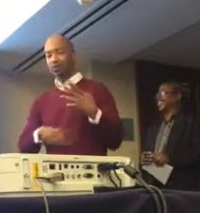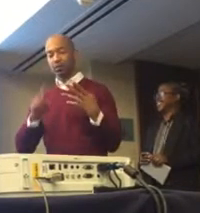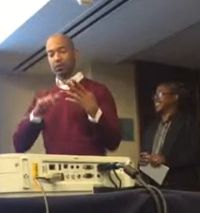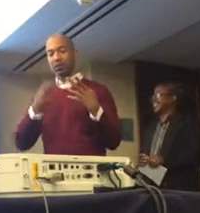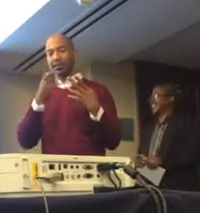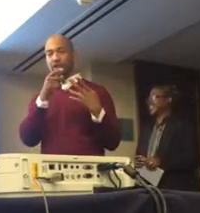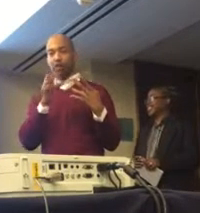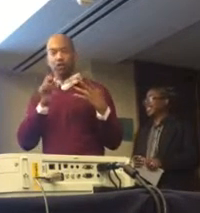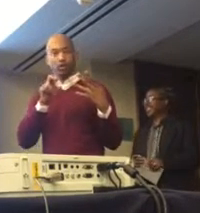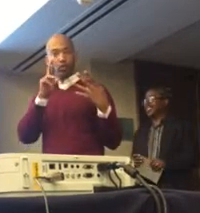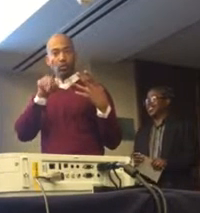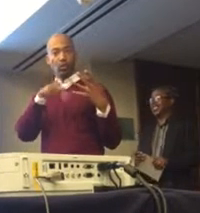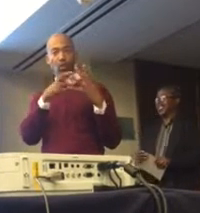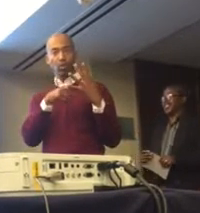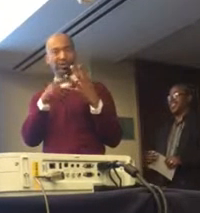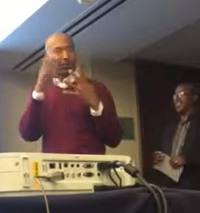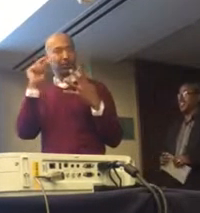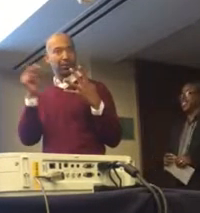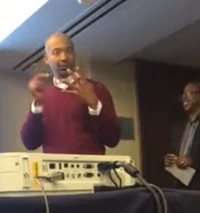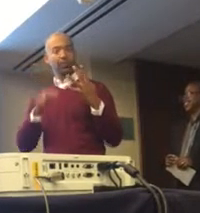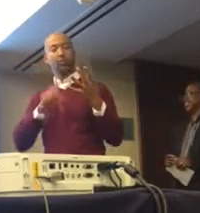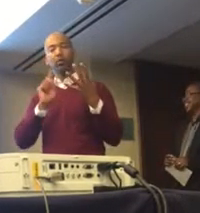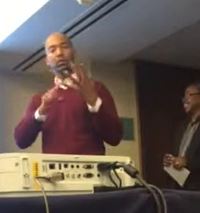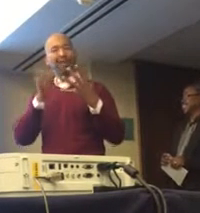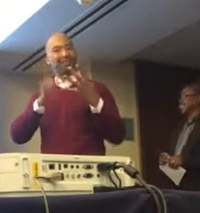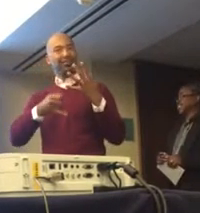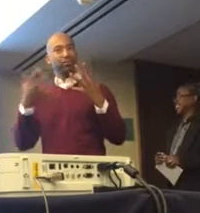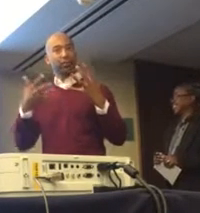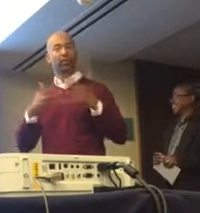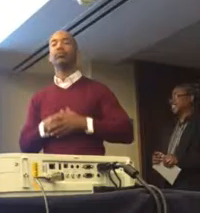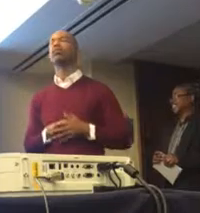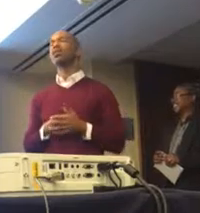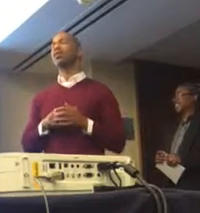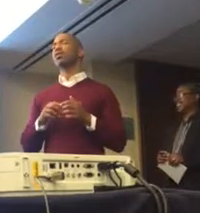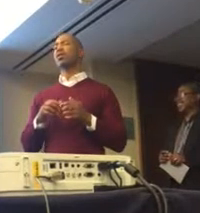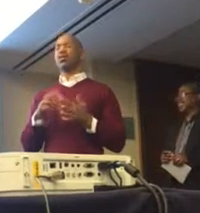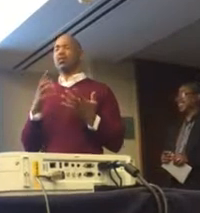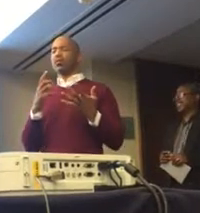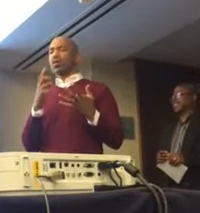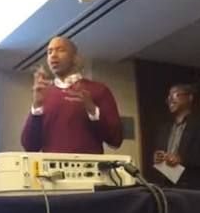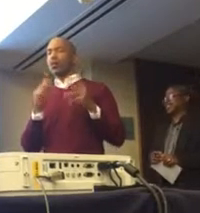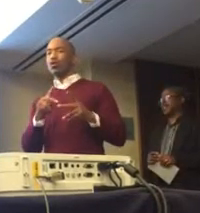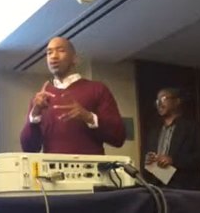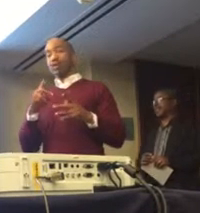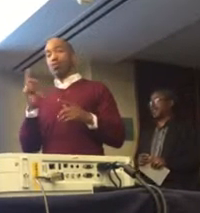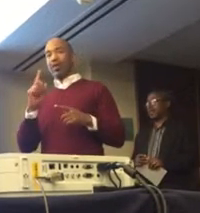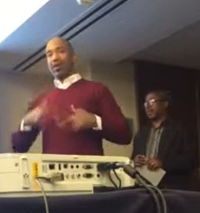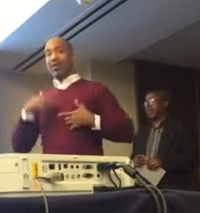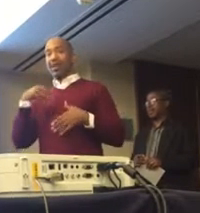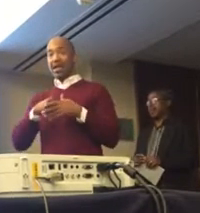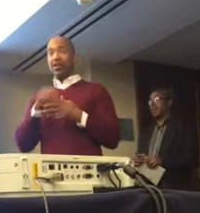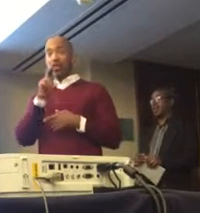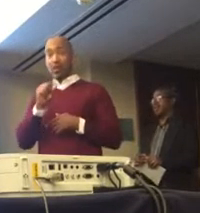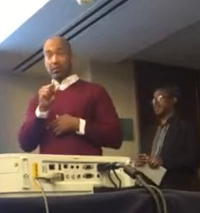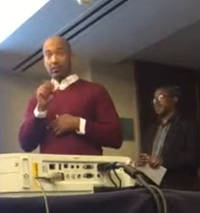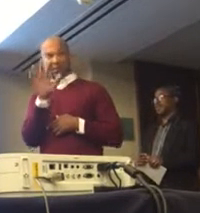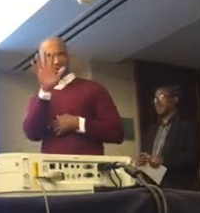and perceptions. And lastly, we're going to talk about how where someone is in the country could impact the way that they